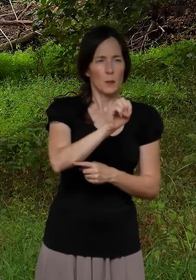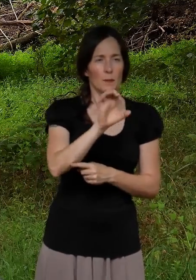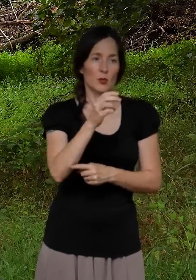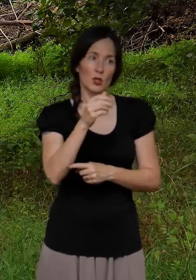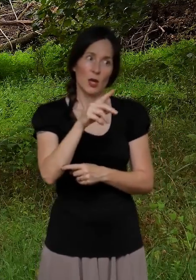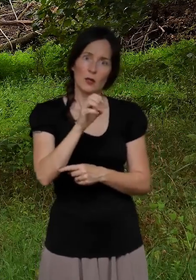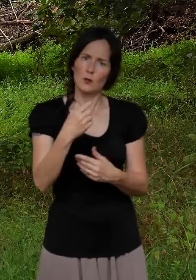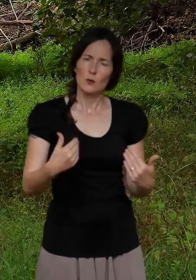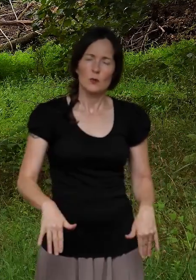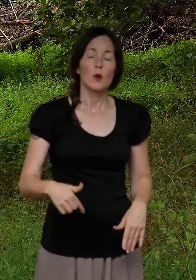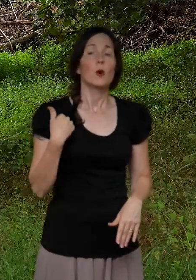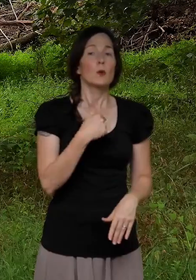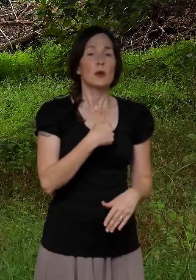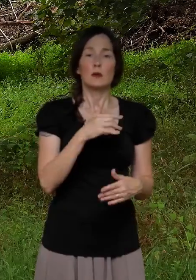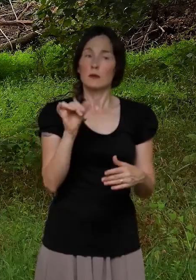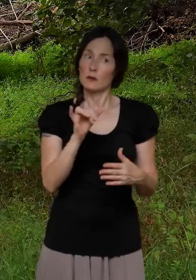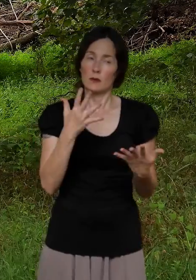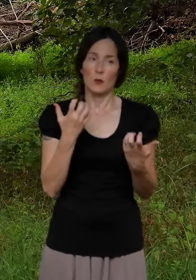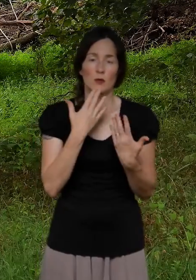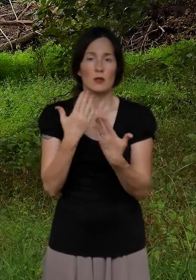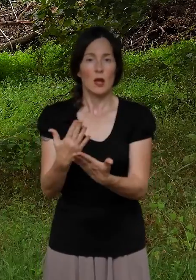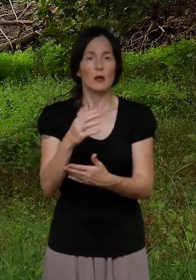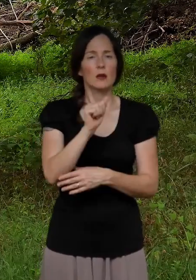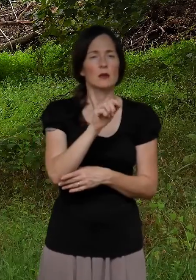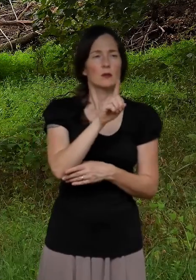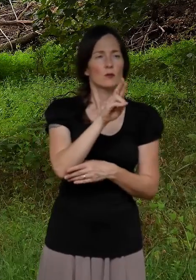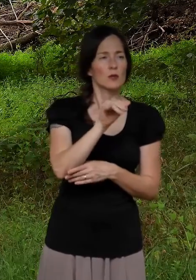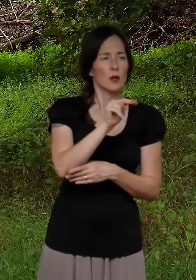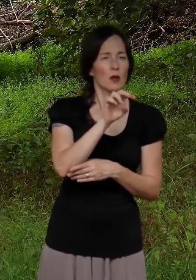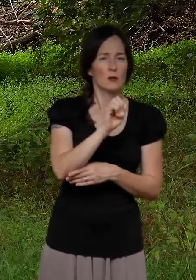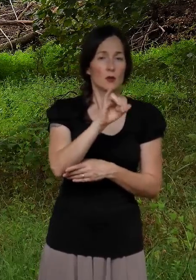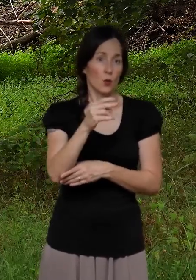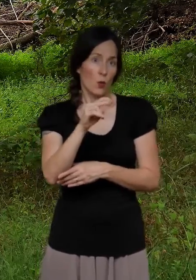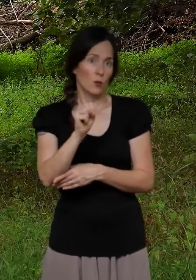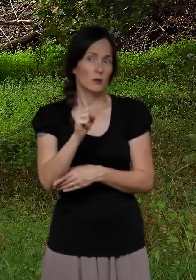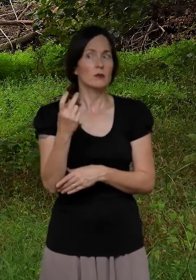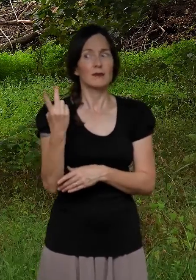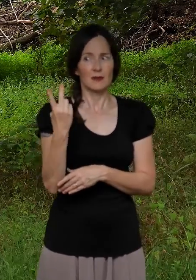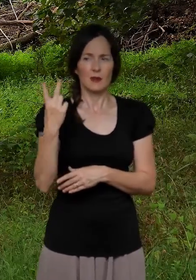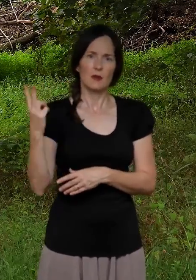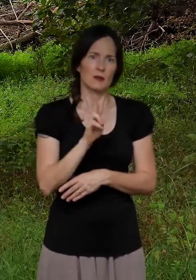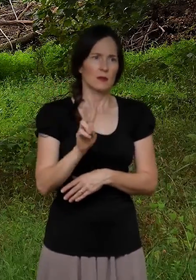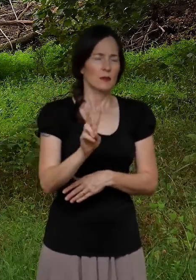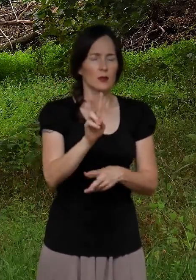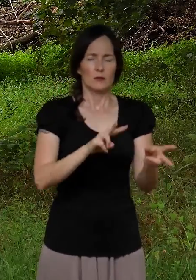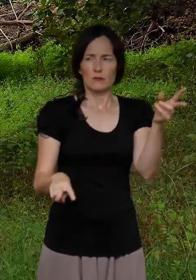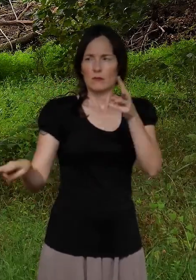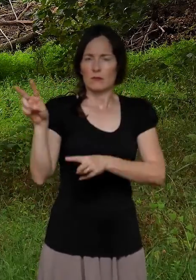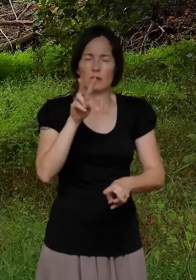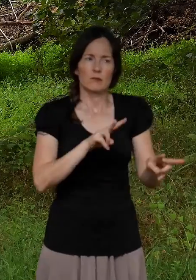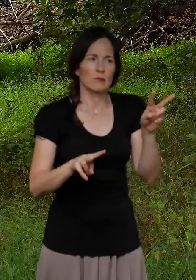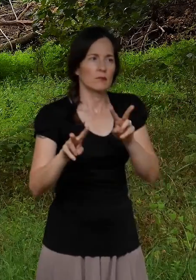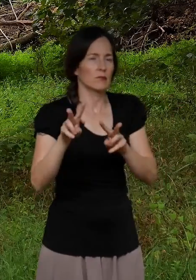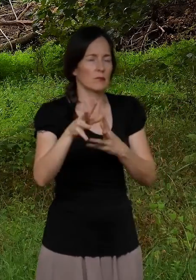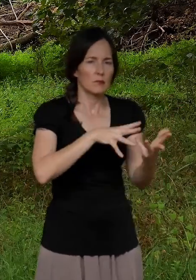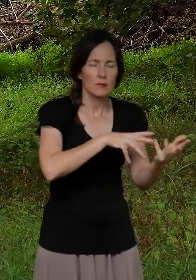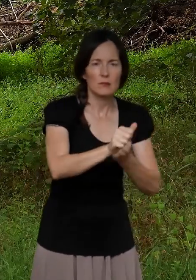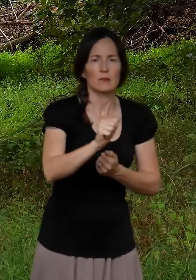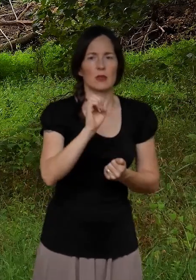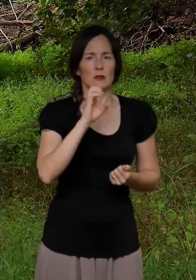Mark Chang, who's the Vice Chair of the Appropriations Committee in the House, who's here with us today. The way the state legislature supported several bills to